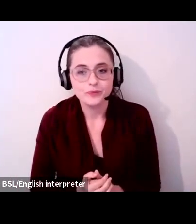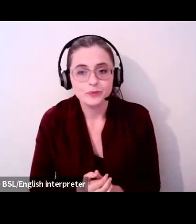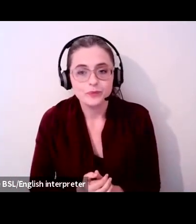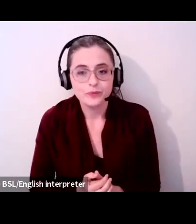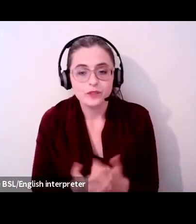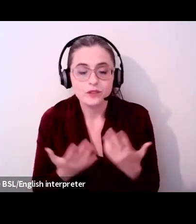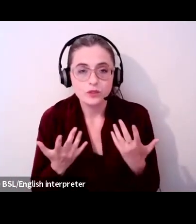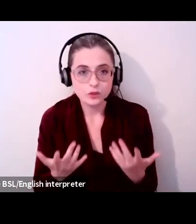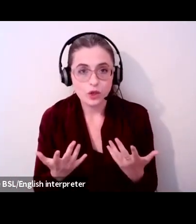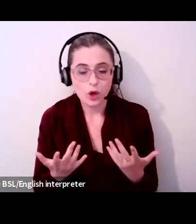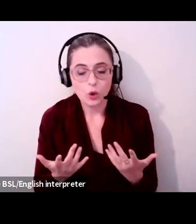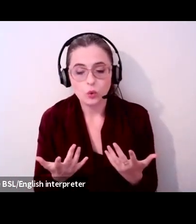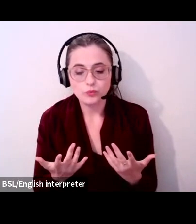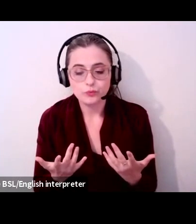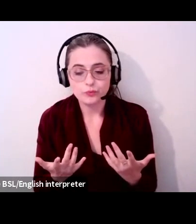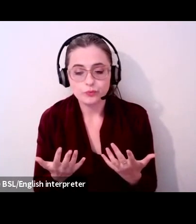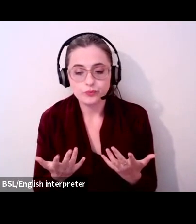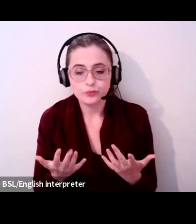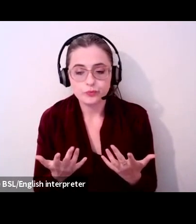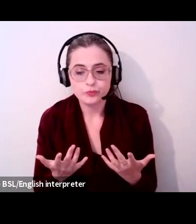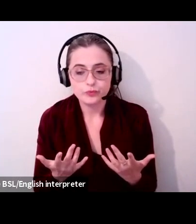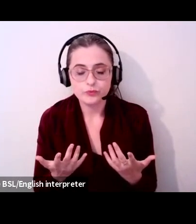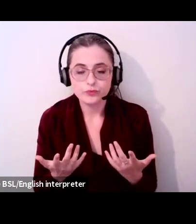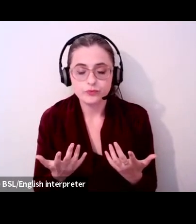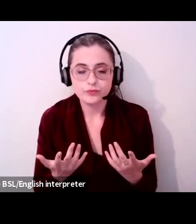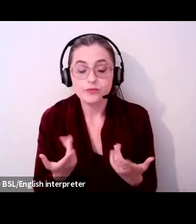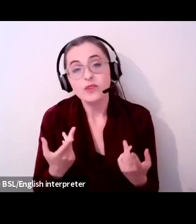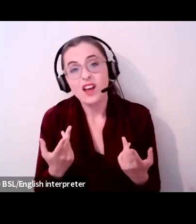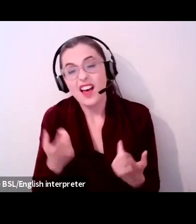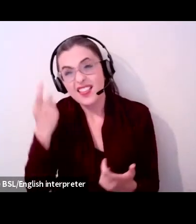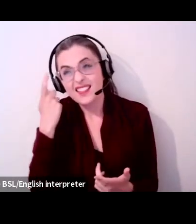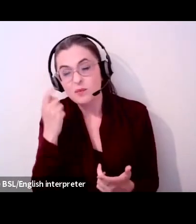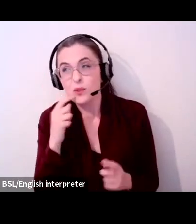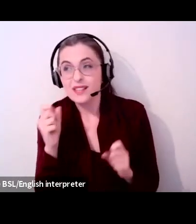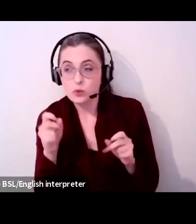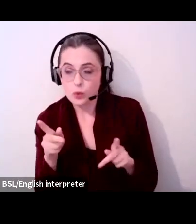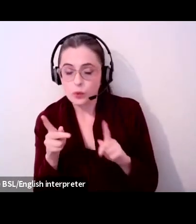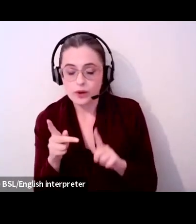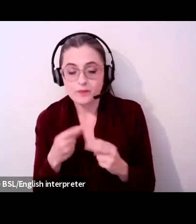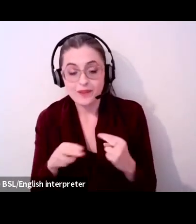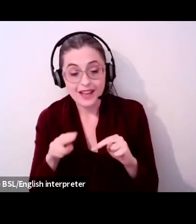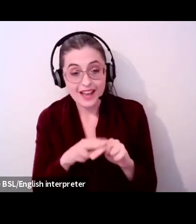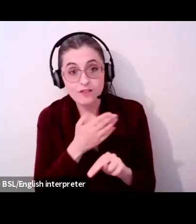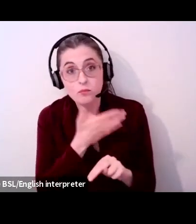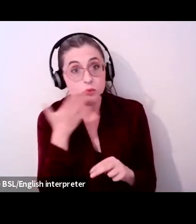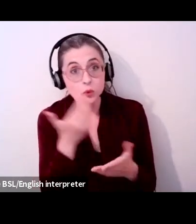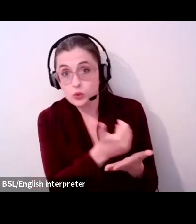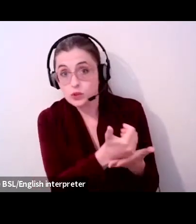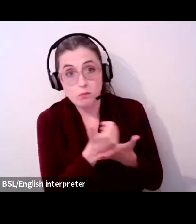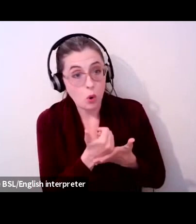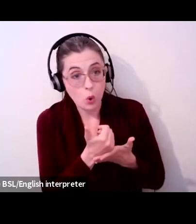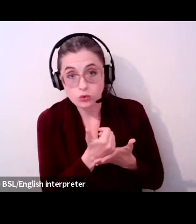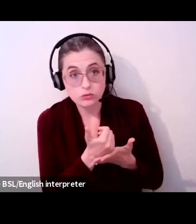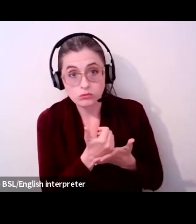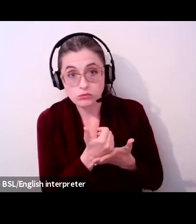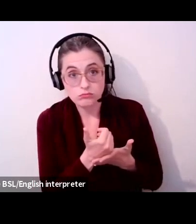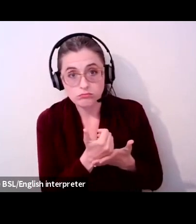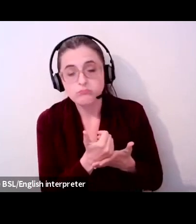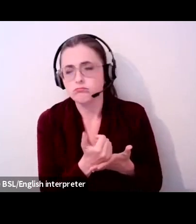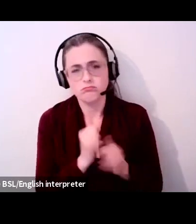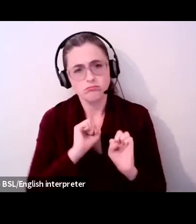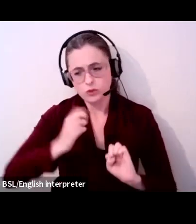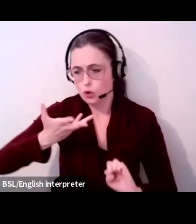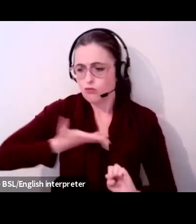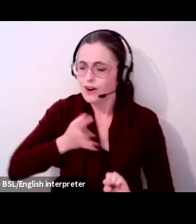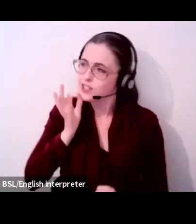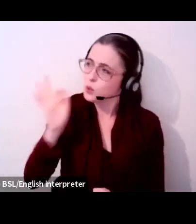the way to look at it is, if you haven't used social care support at all, you're absolutely within your